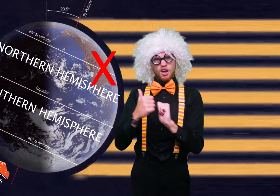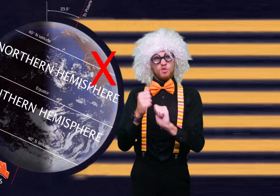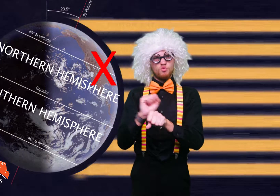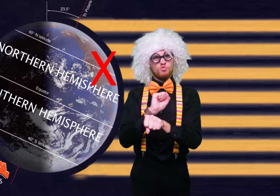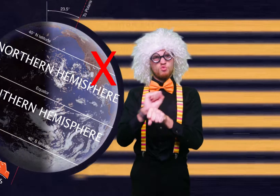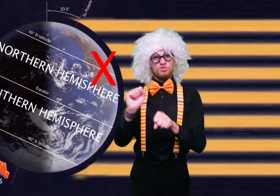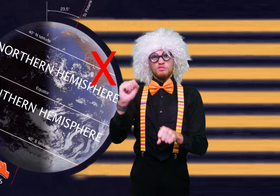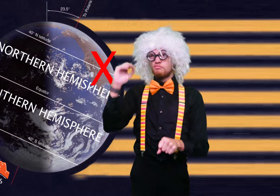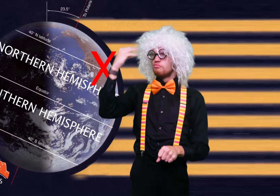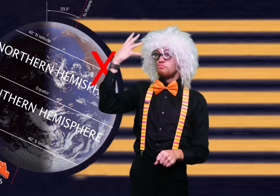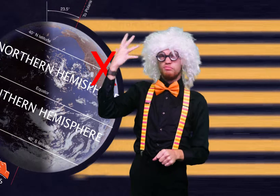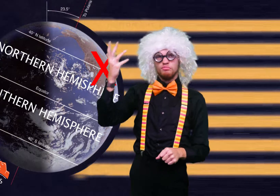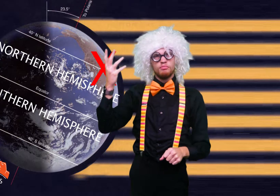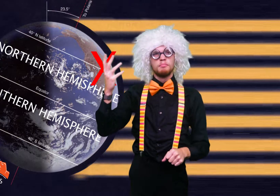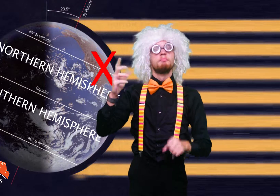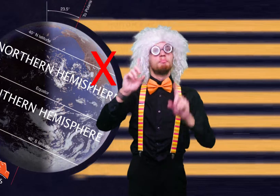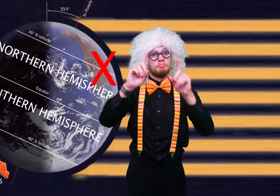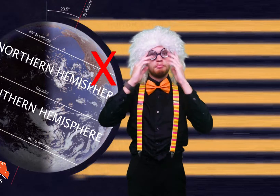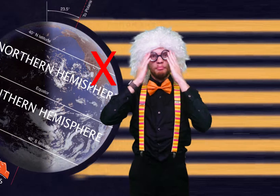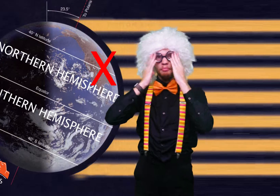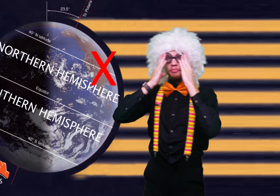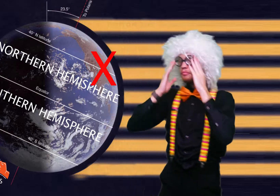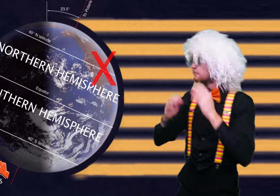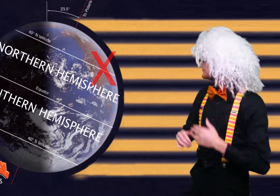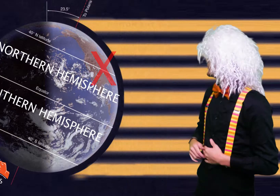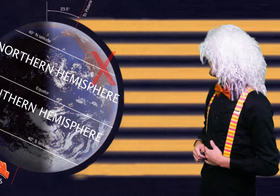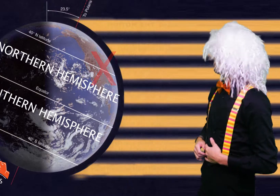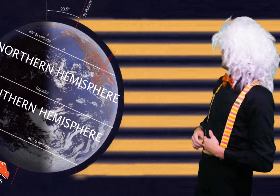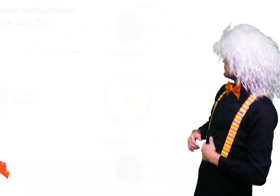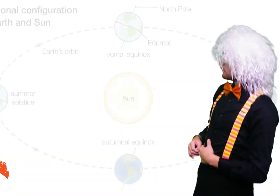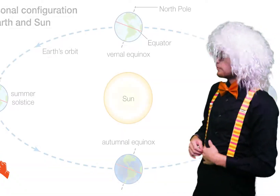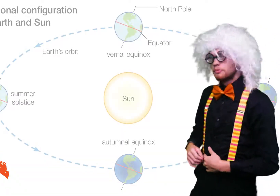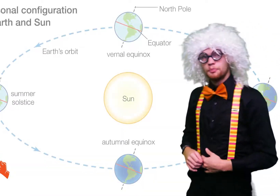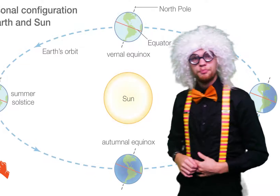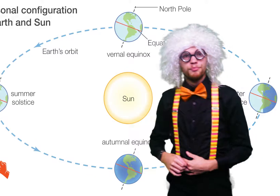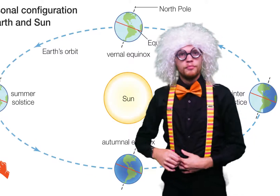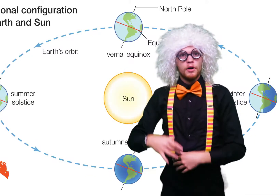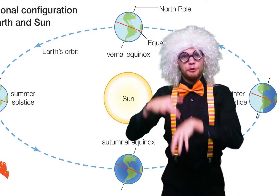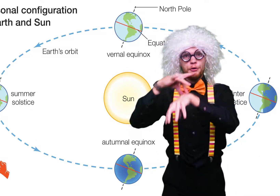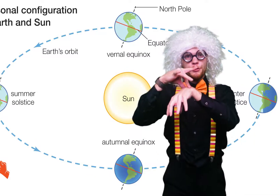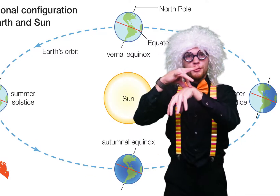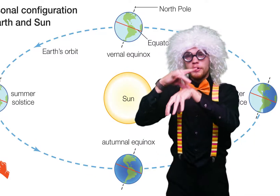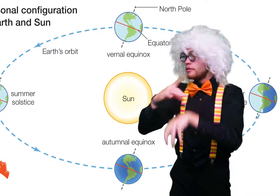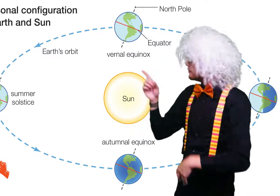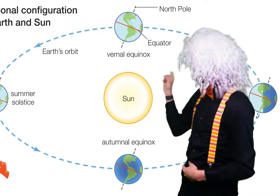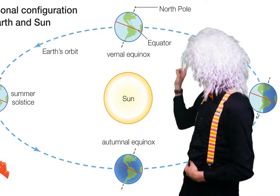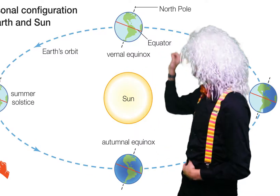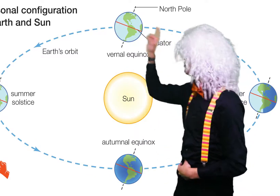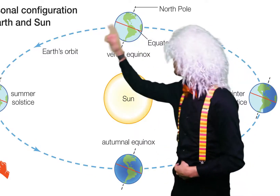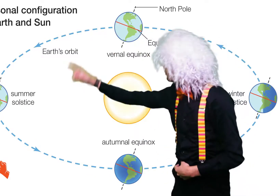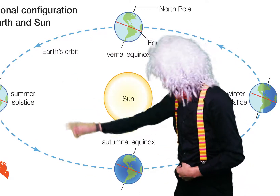Let me show you. You see, the Earth goes around and around.